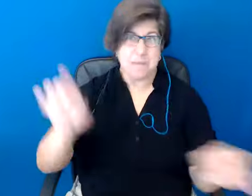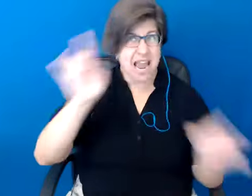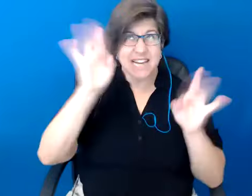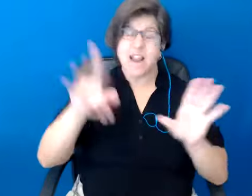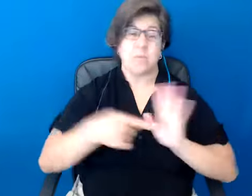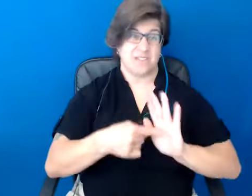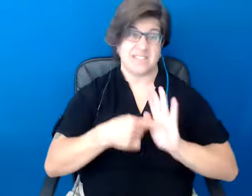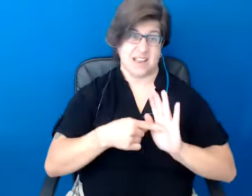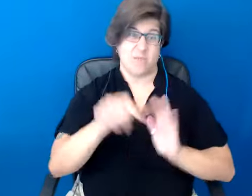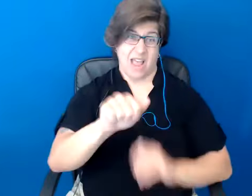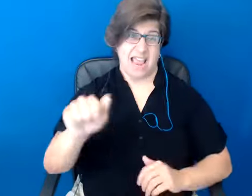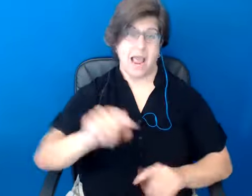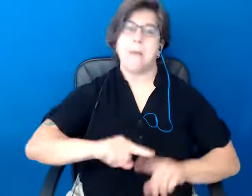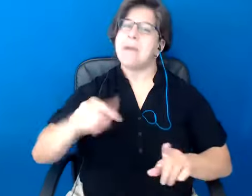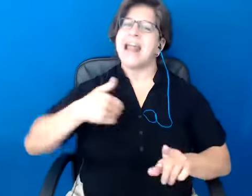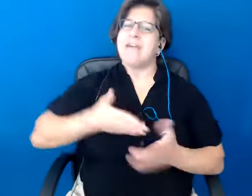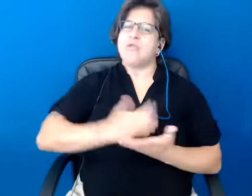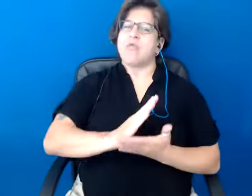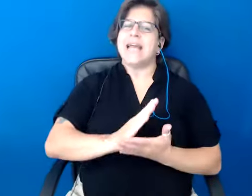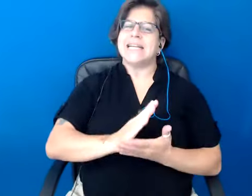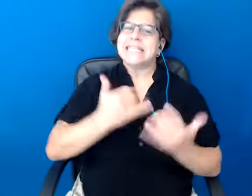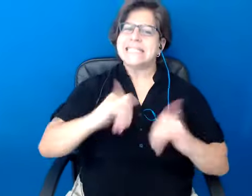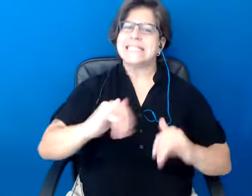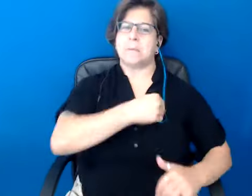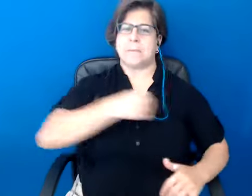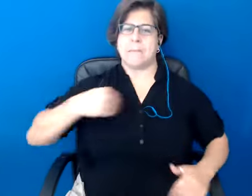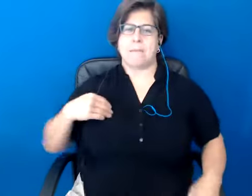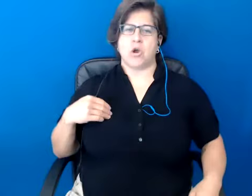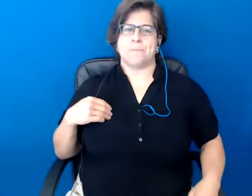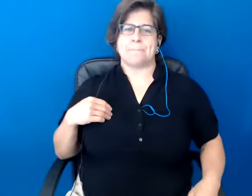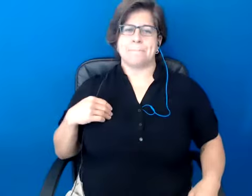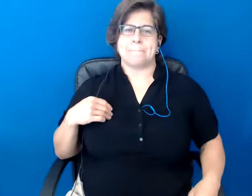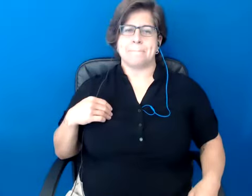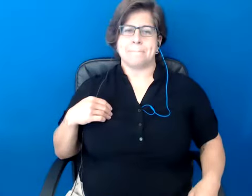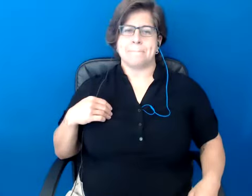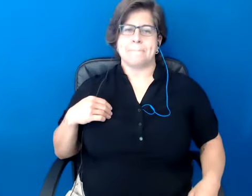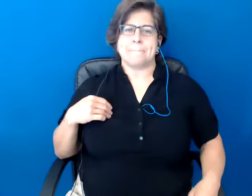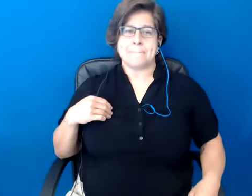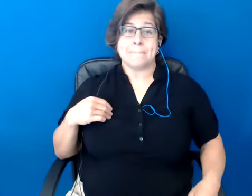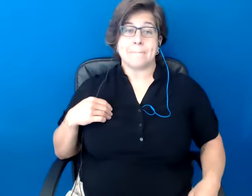I can be a bad example. I can walk around and be a terrible example of Alcoholics Anonymous, but I have a right to be a